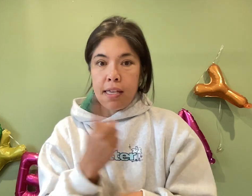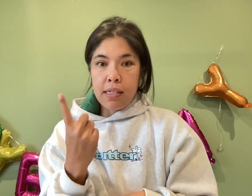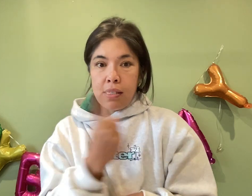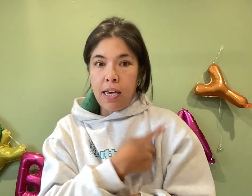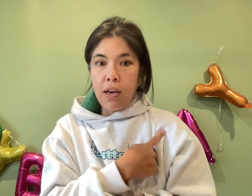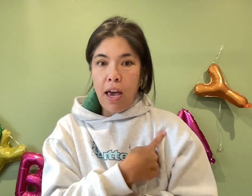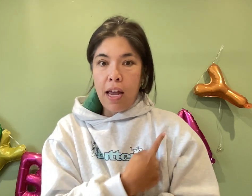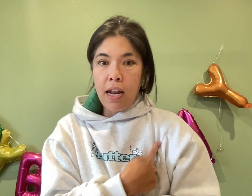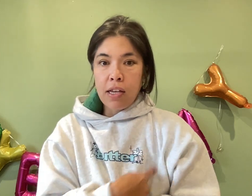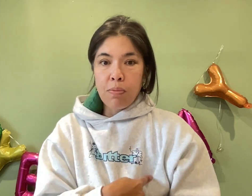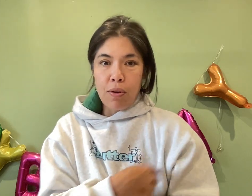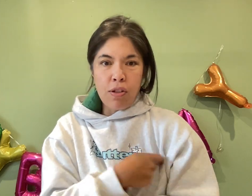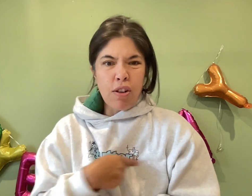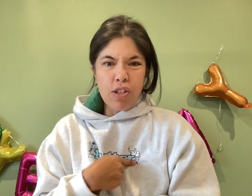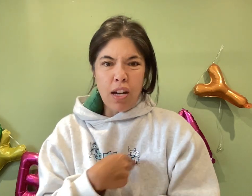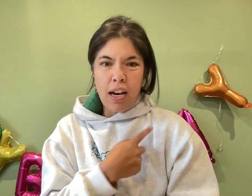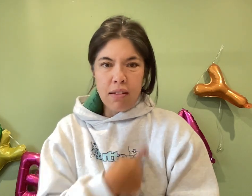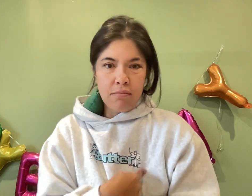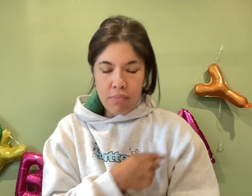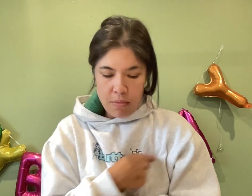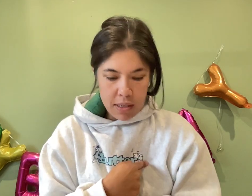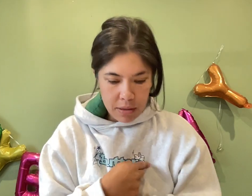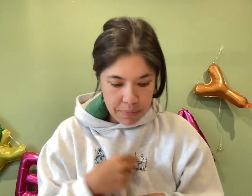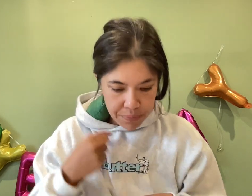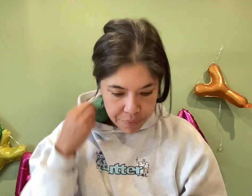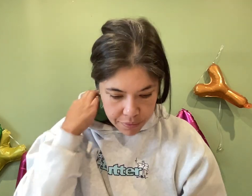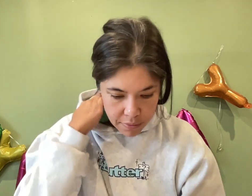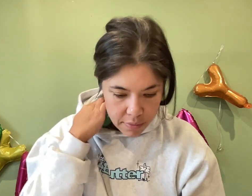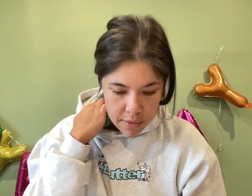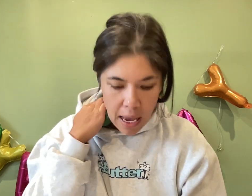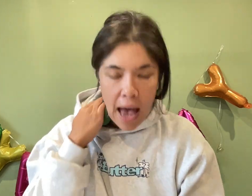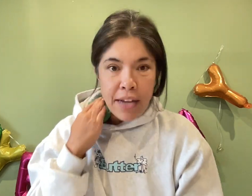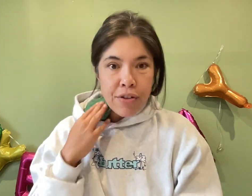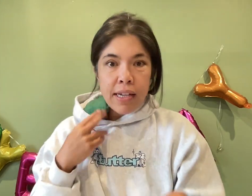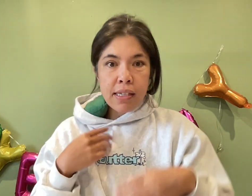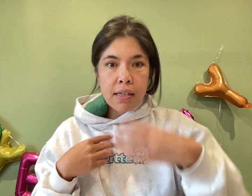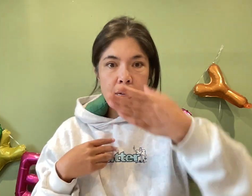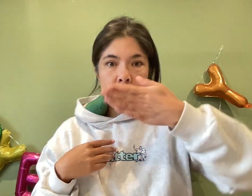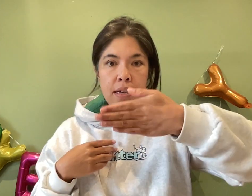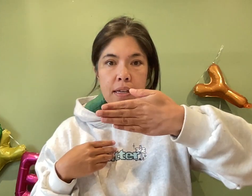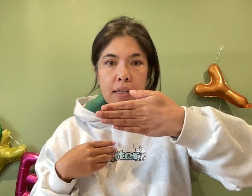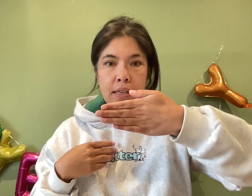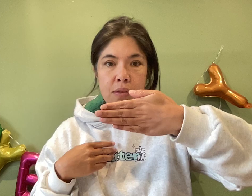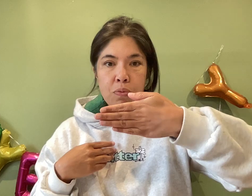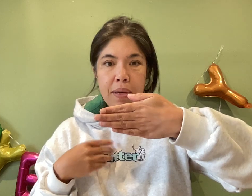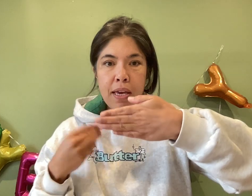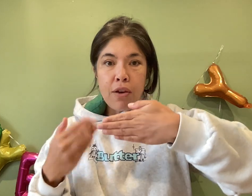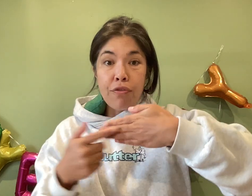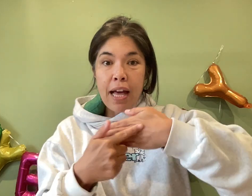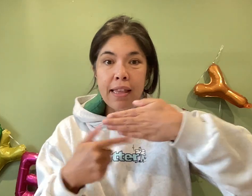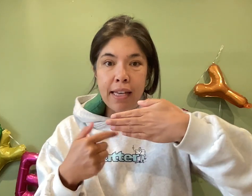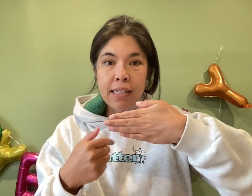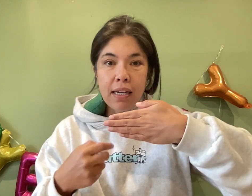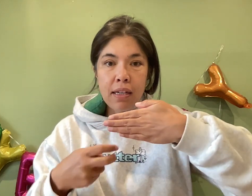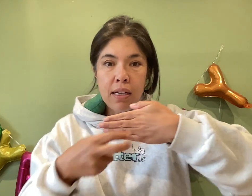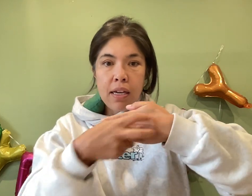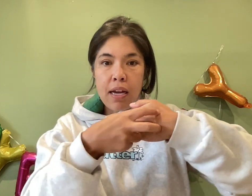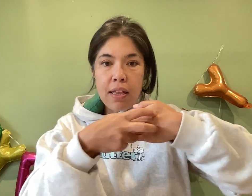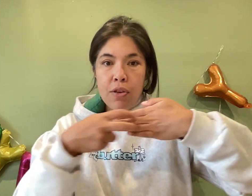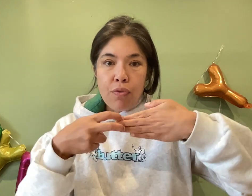is take your hand and I suppose you crush your heart, promise. Address, this will be your flat letter, and then you'll